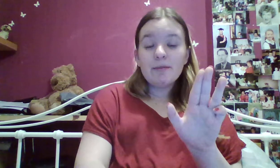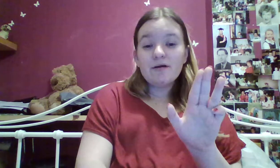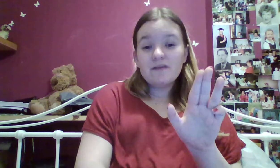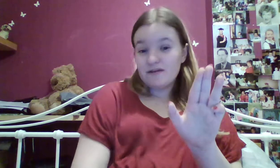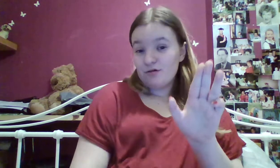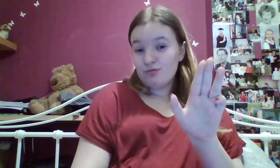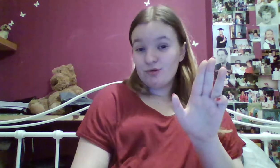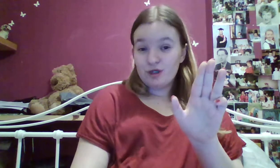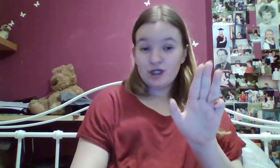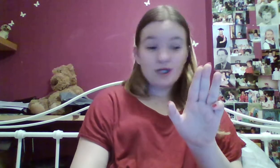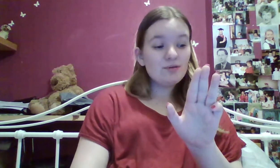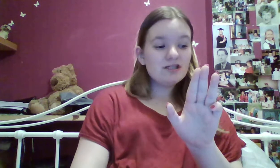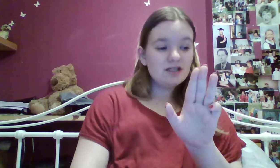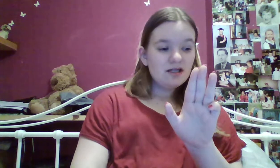because they're so small and cute.